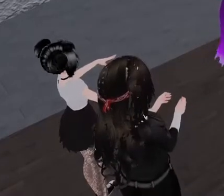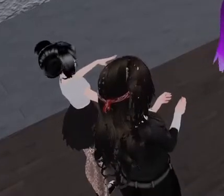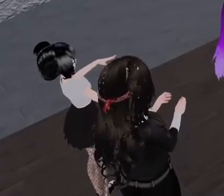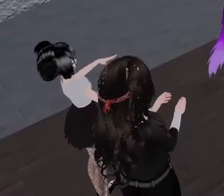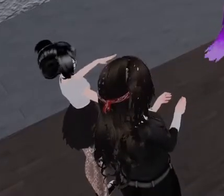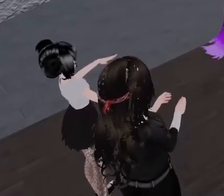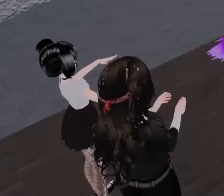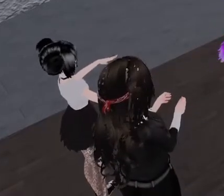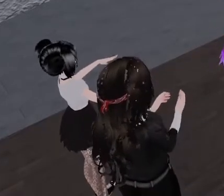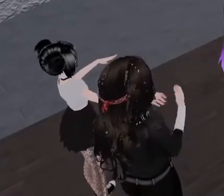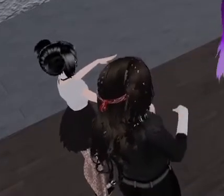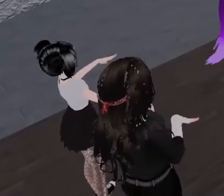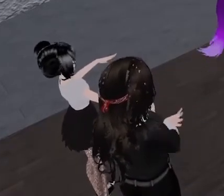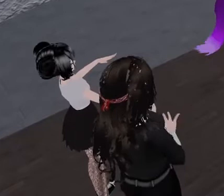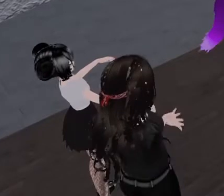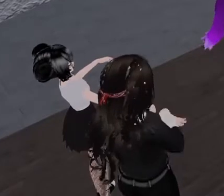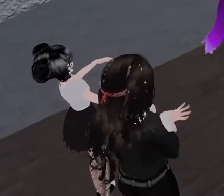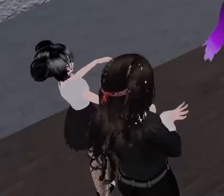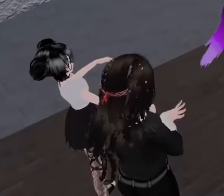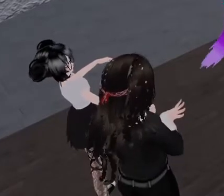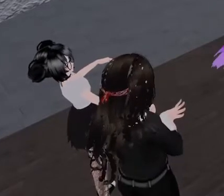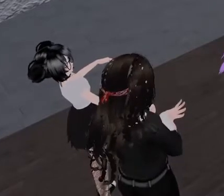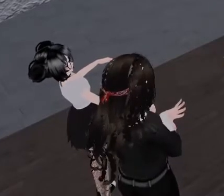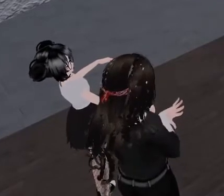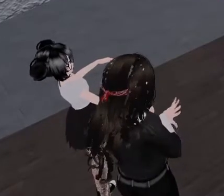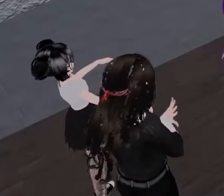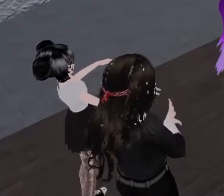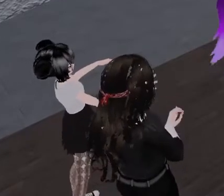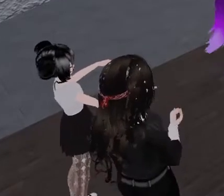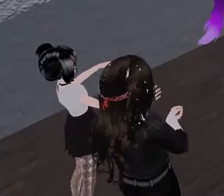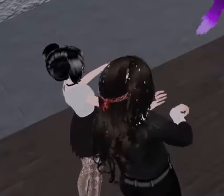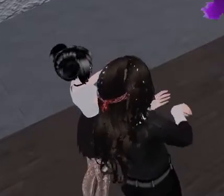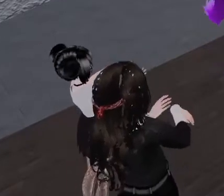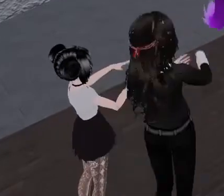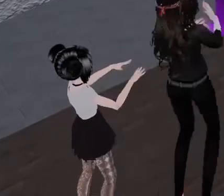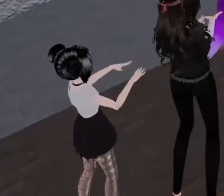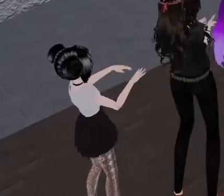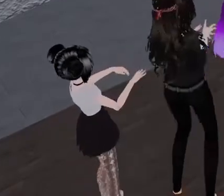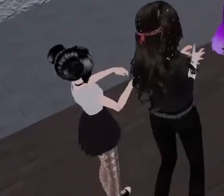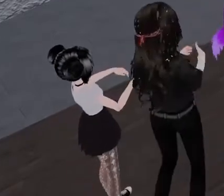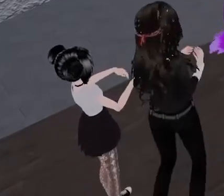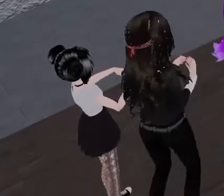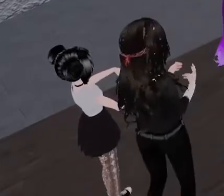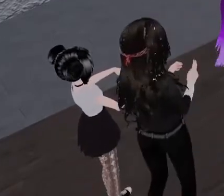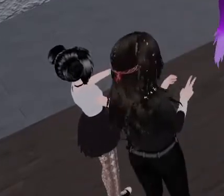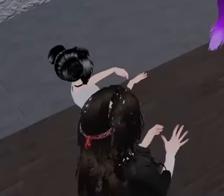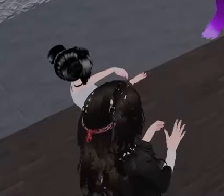horrible. And they That get sounds really so upset. complicated. I don't know. Well, How it's are we gonna kinda go hard with to that? show. Just throw cake everywhere. I think it's funny